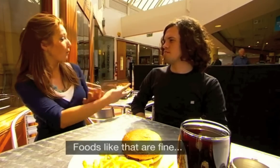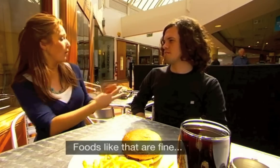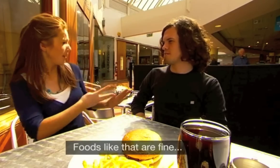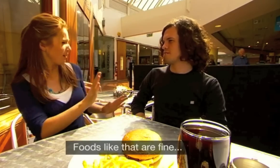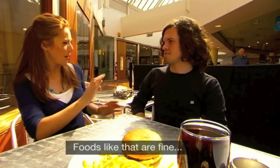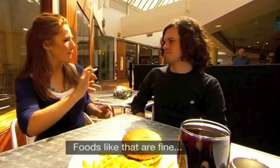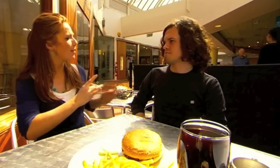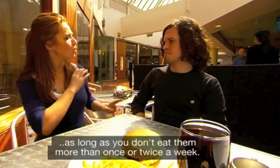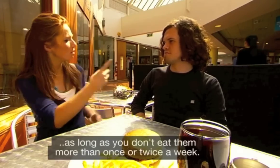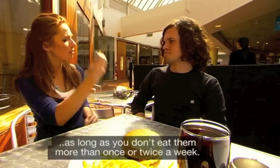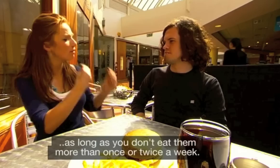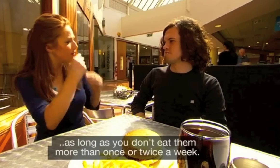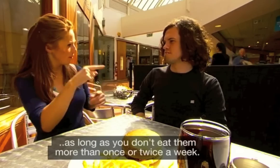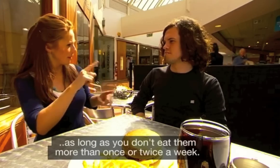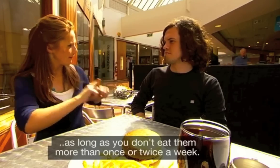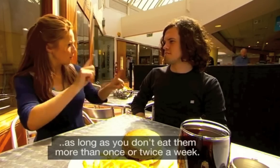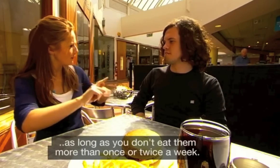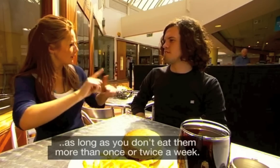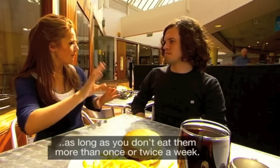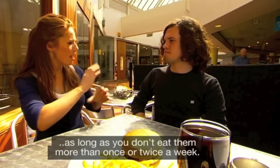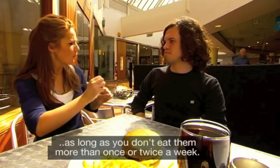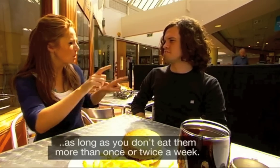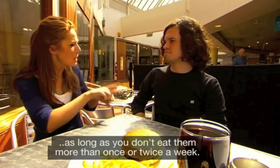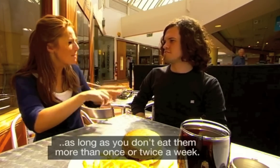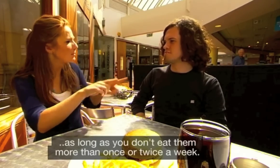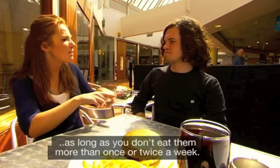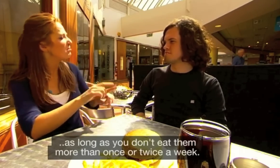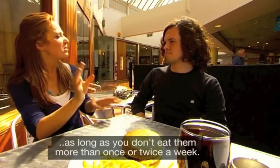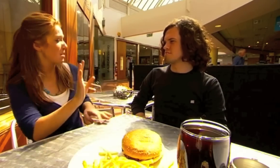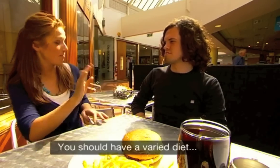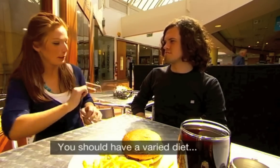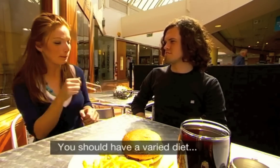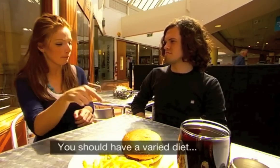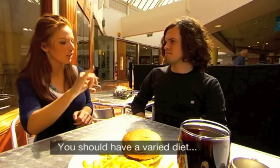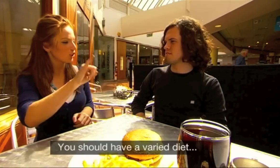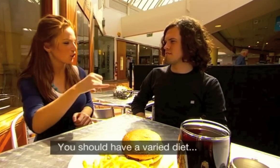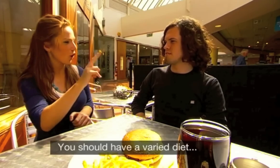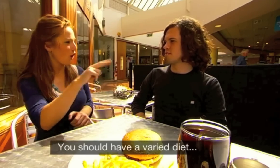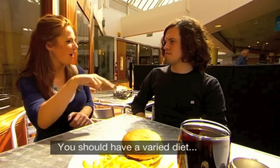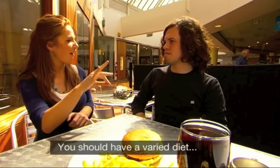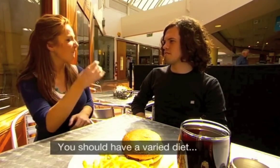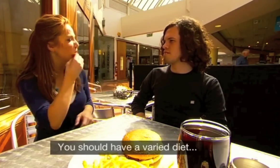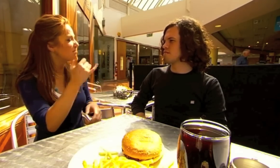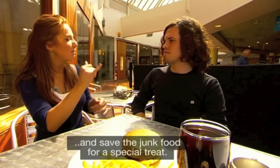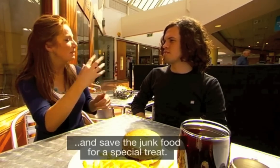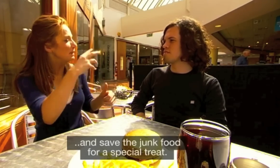fine, as long as you don't eat them more than once or twice a week. You should have a varied diet and save the junk food for a special